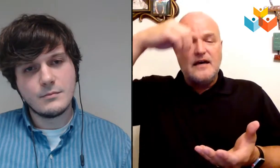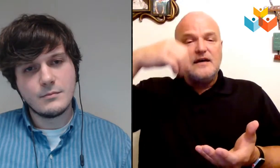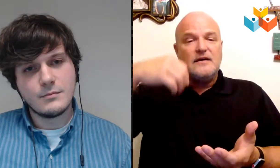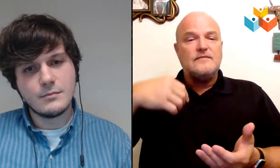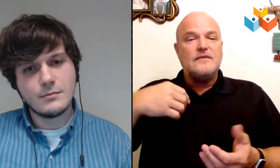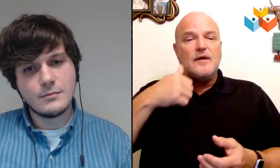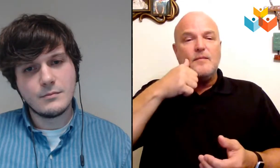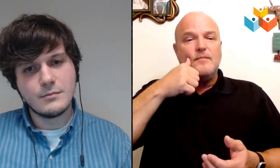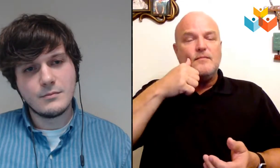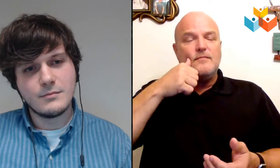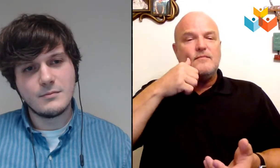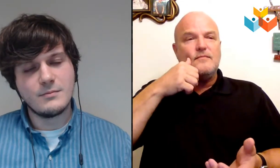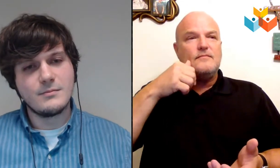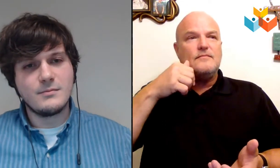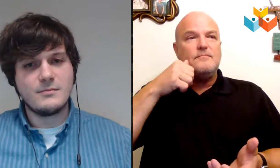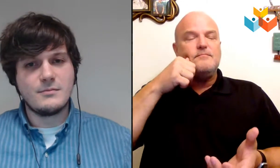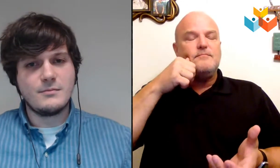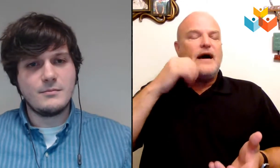learning,